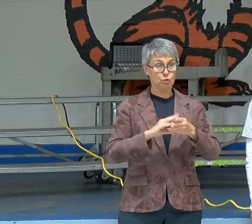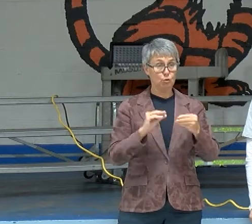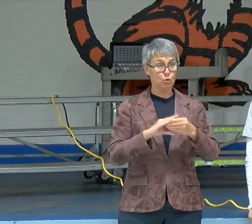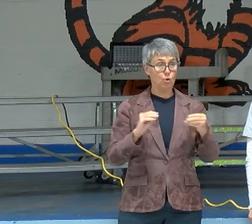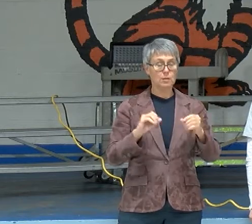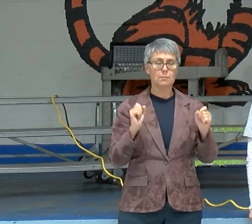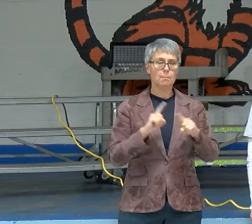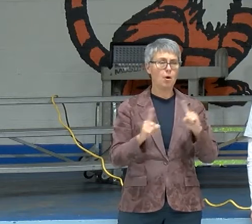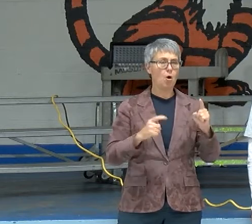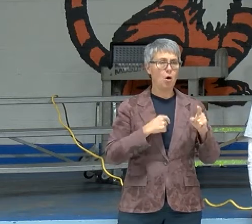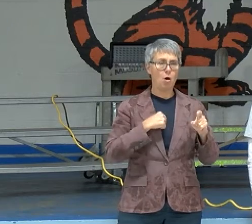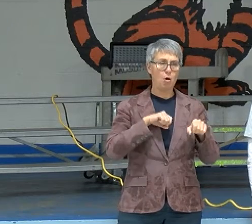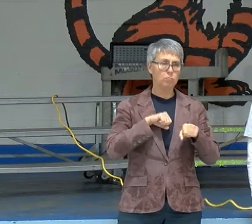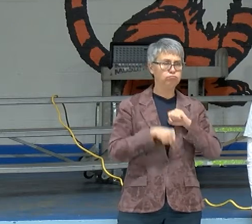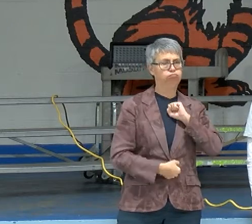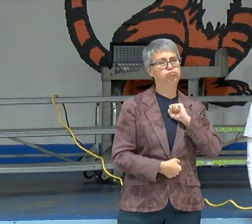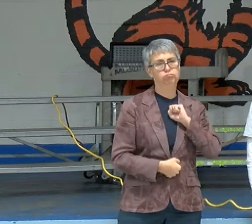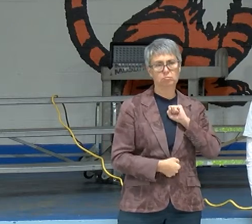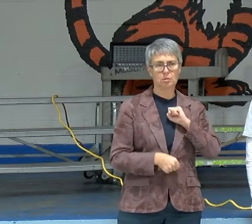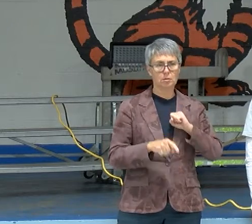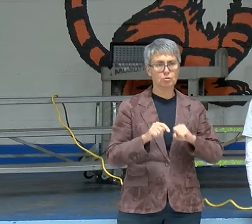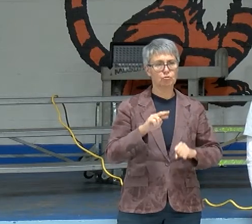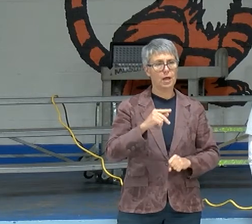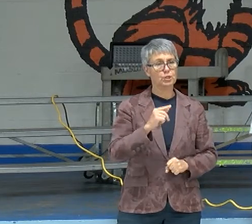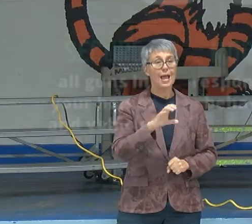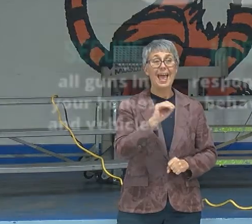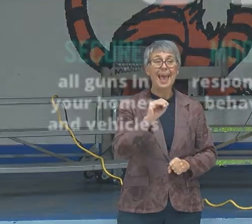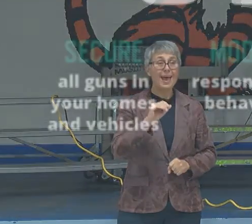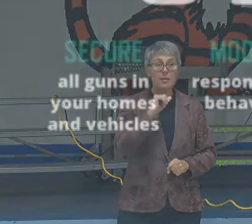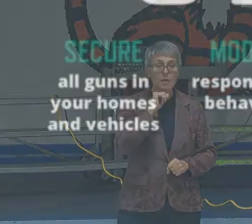these deaths were preventable.